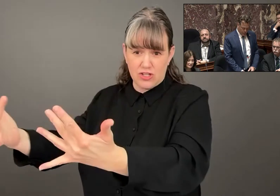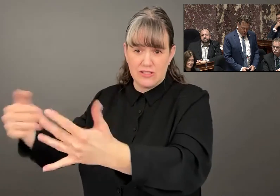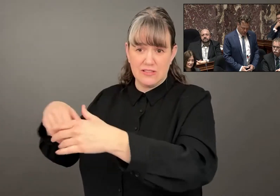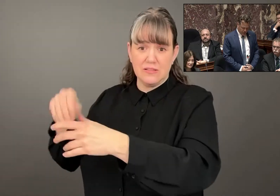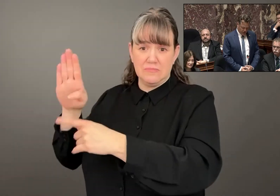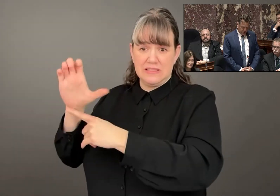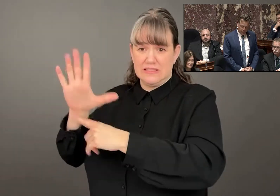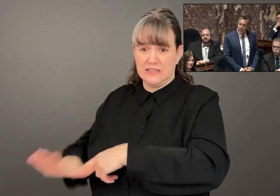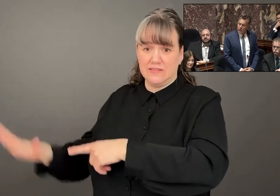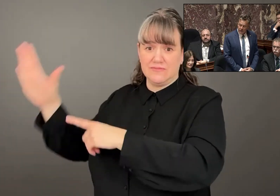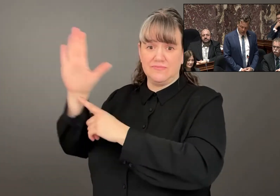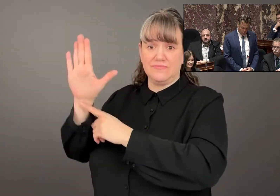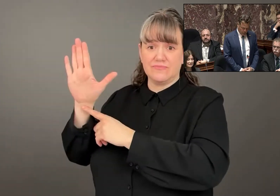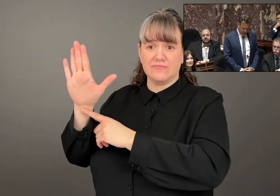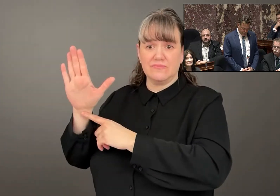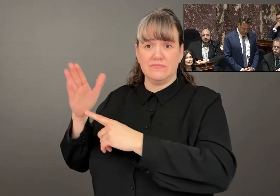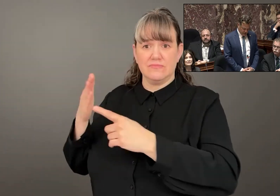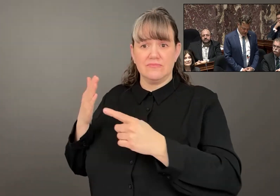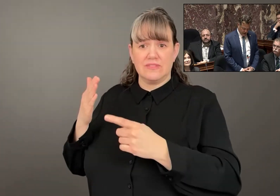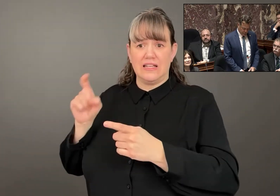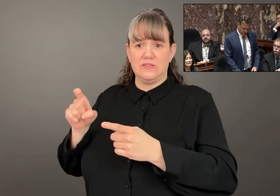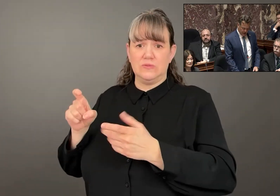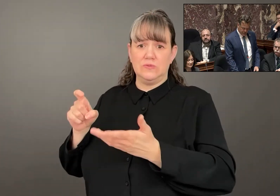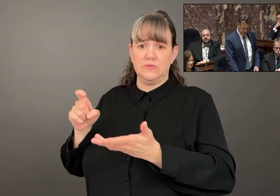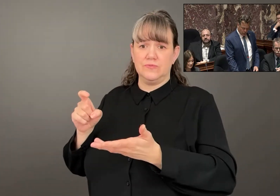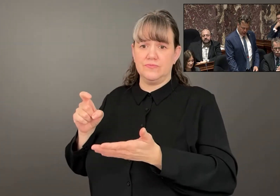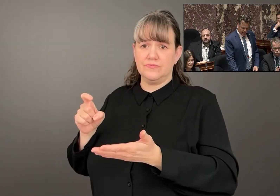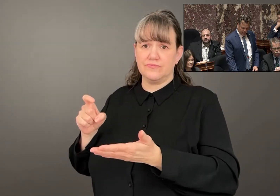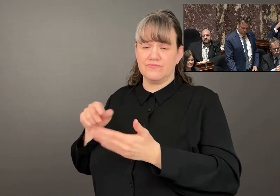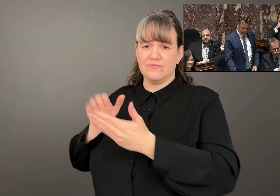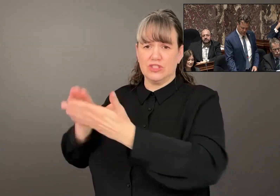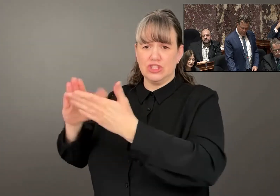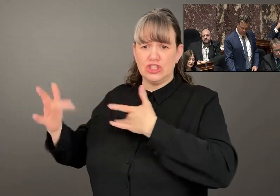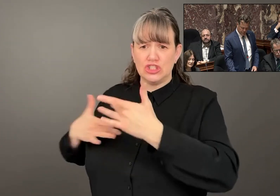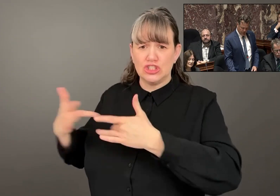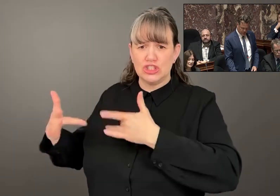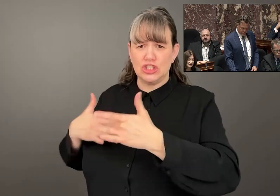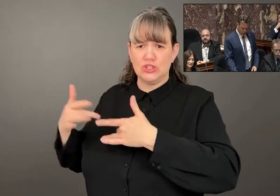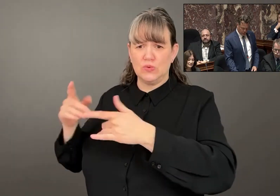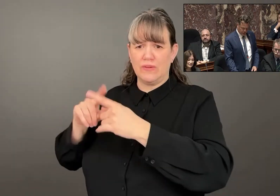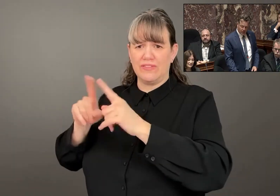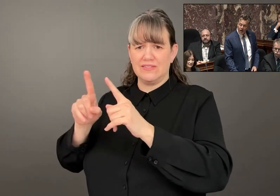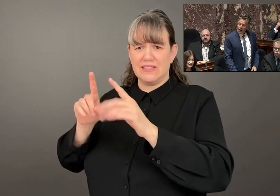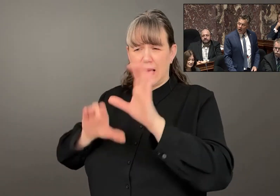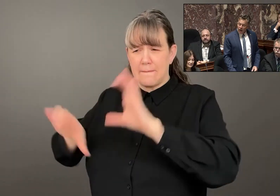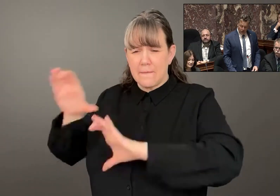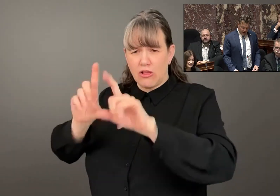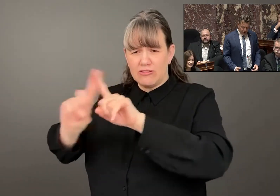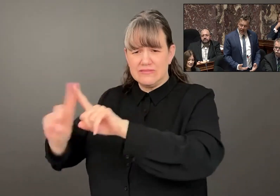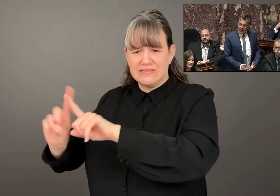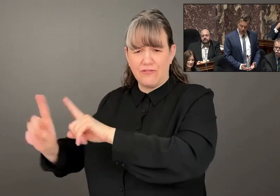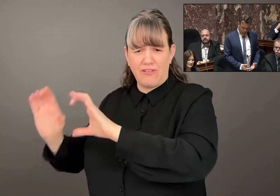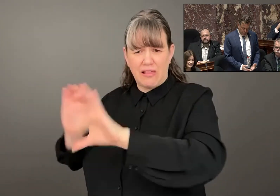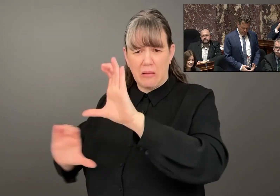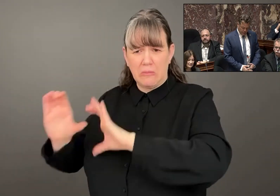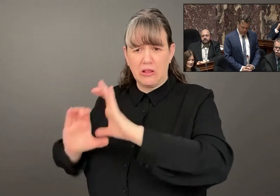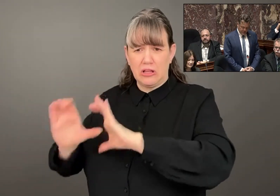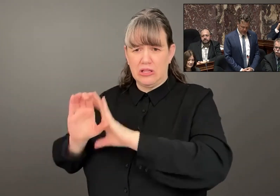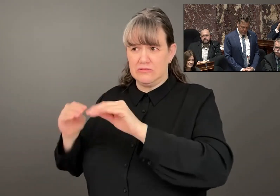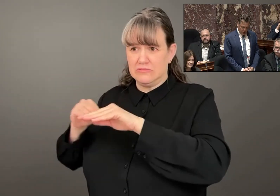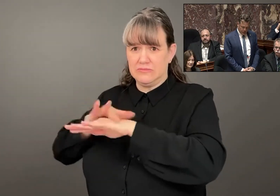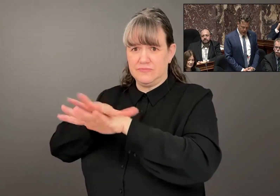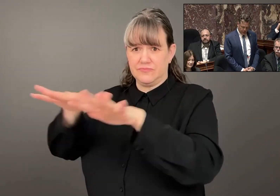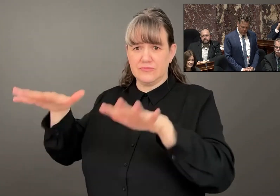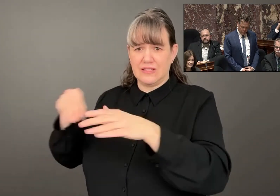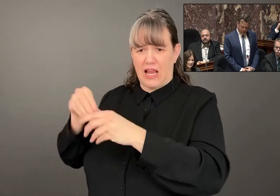forever chemicals they're exposed to in their workplaces. Yet PFAS are still widely used in fire suppression foams. On the day of the